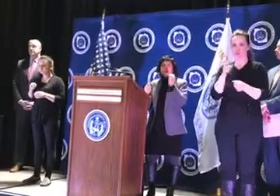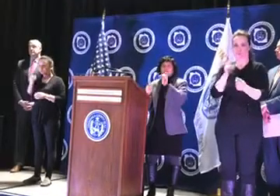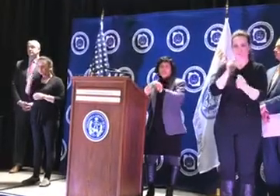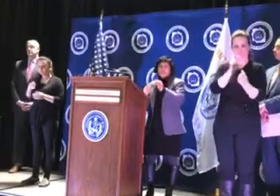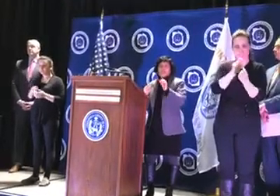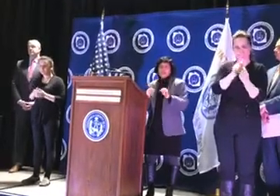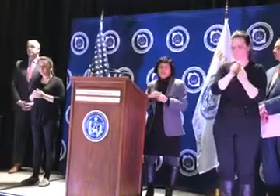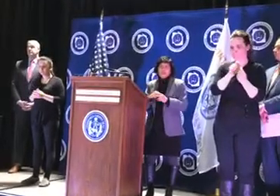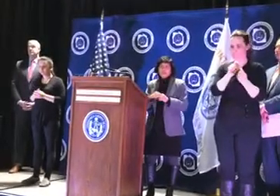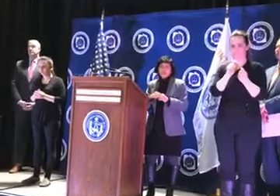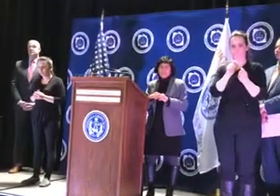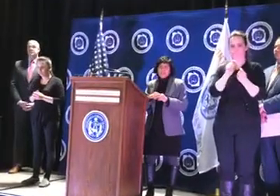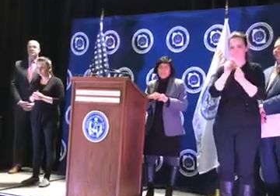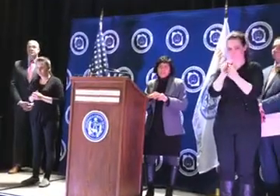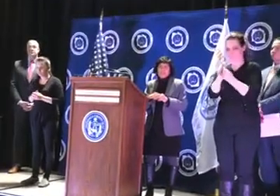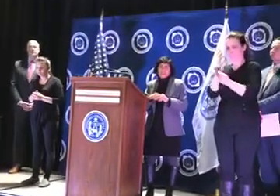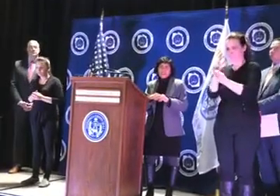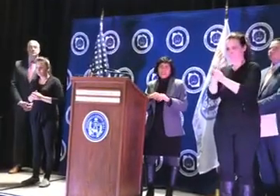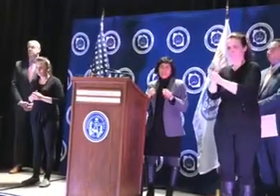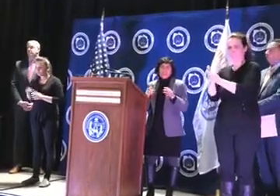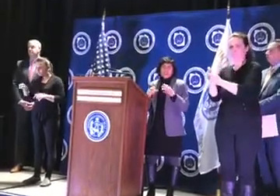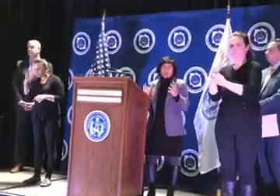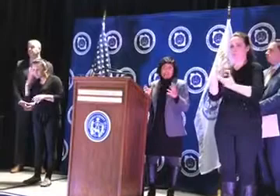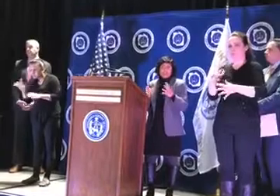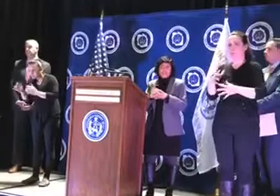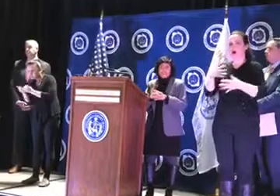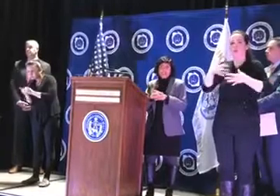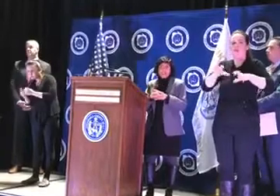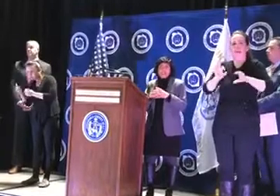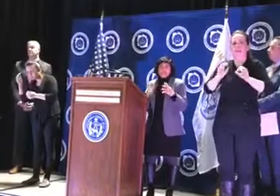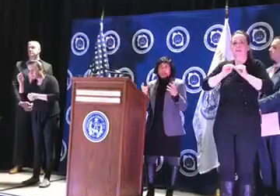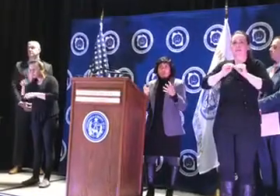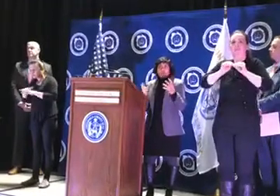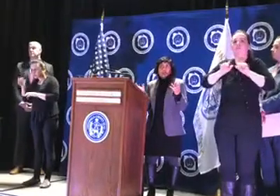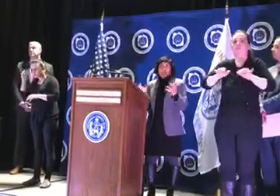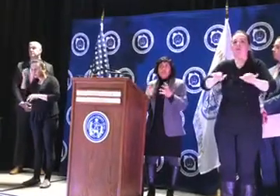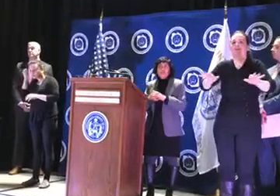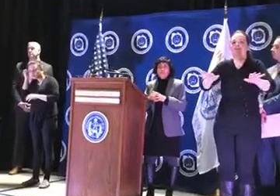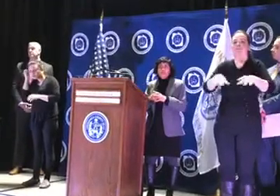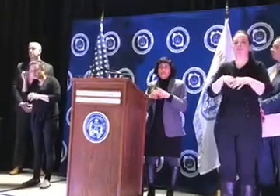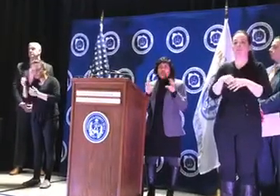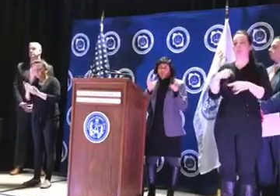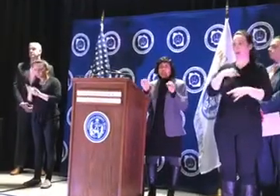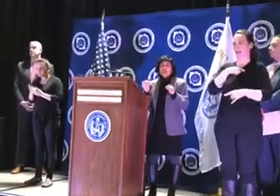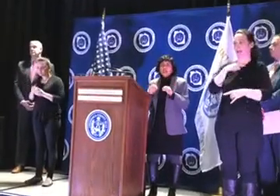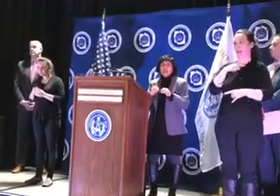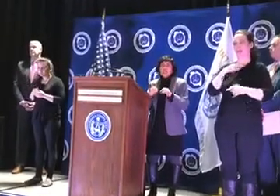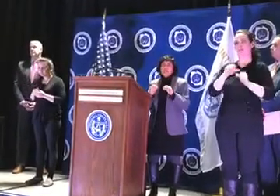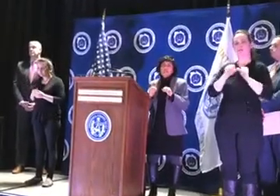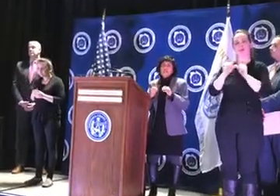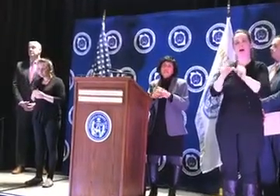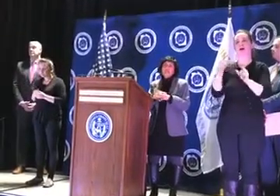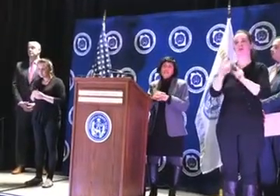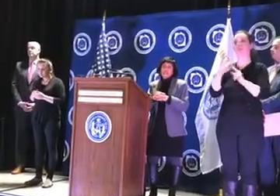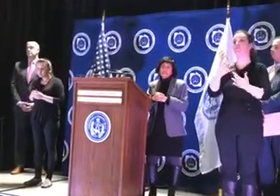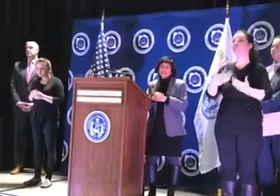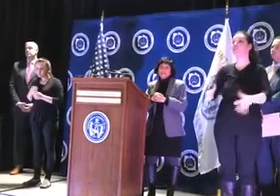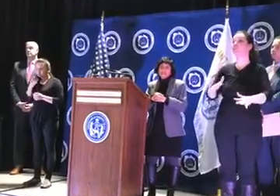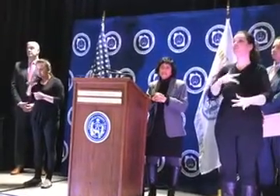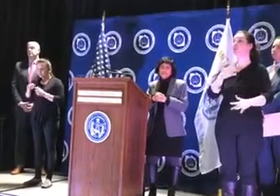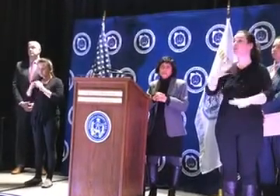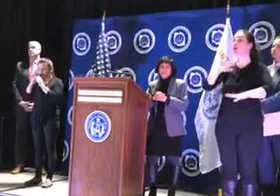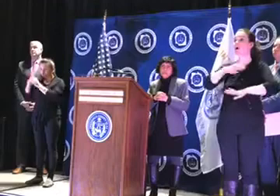piece, go back and find that information. So until we are all satisfied, we continue to find all the contacts and put them in